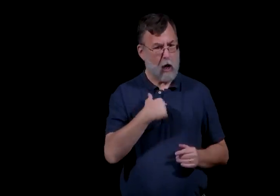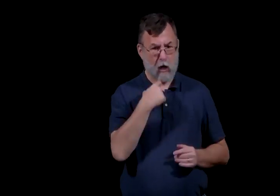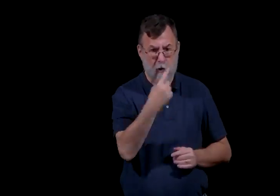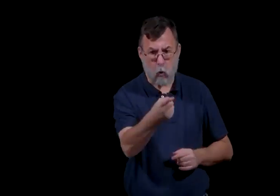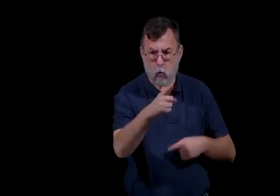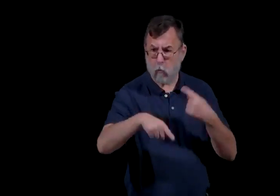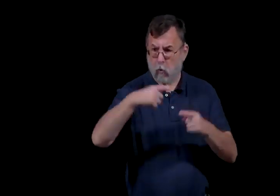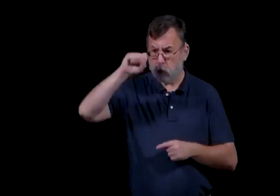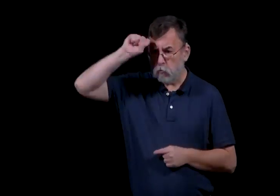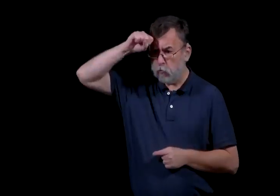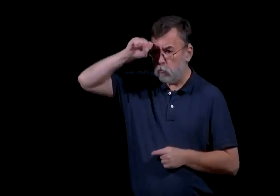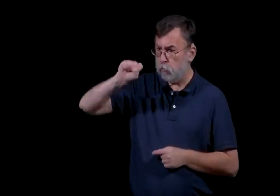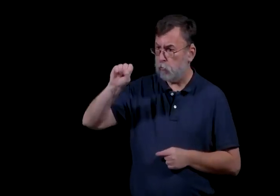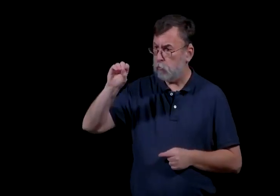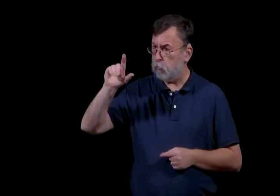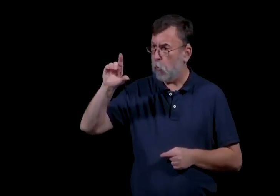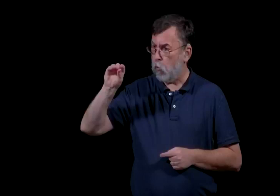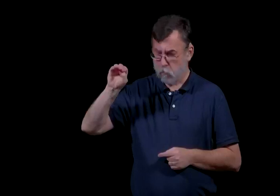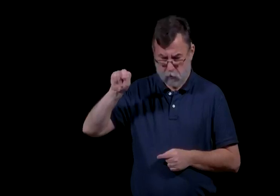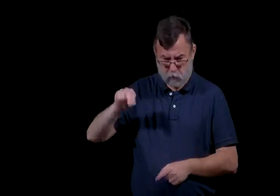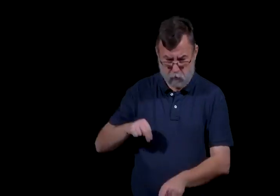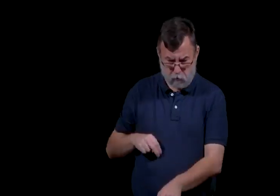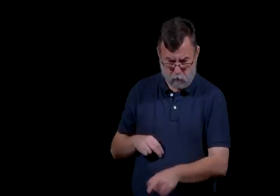But Jesus says, I tell you that Solomon,